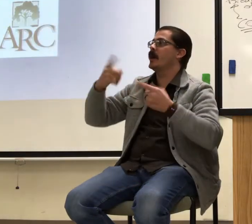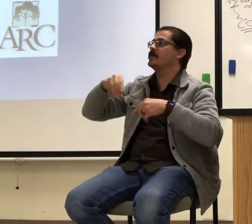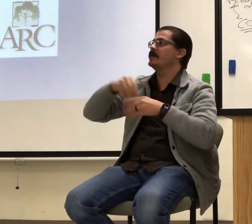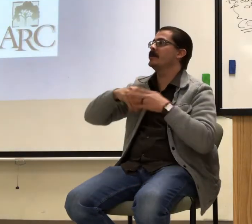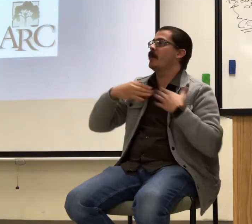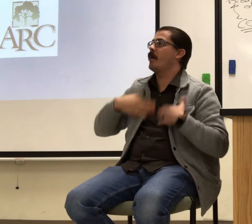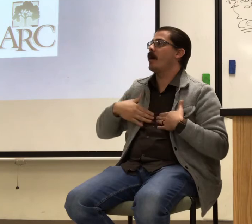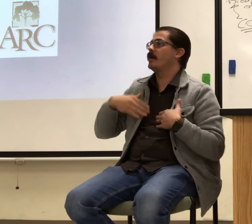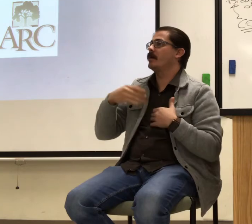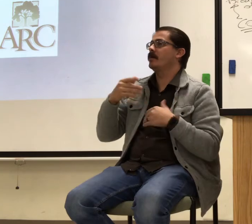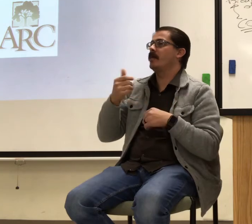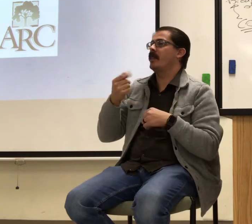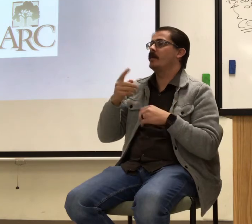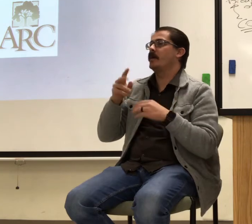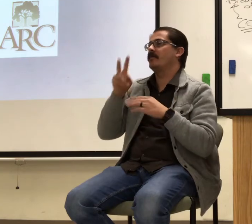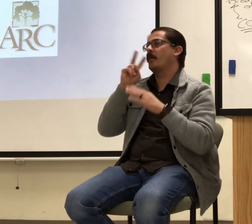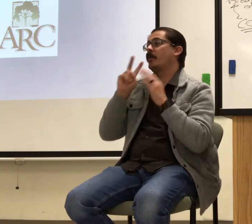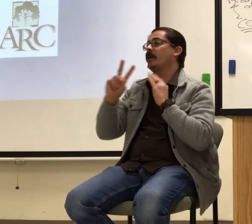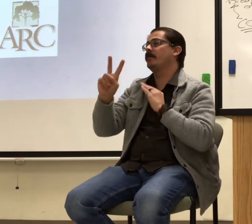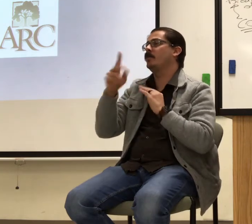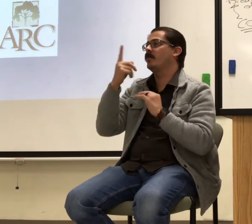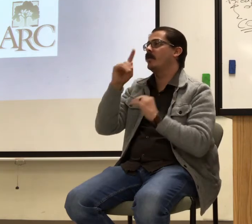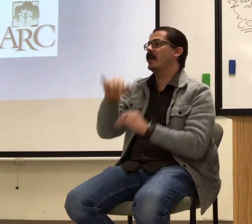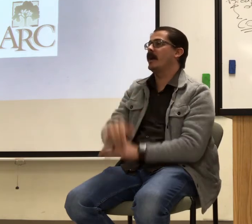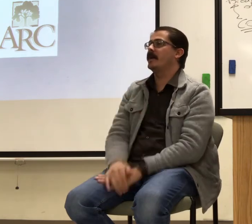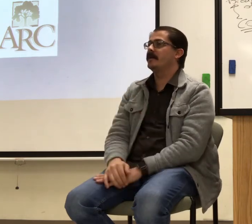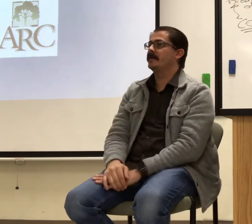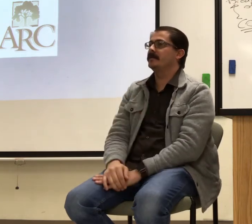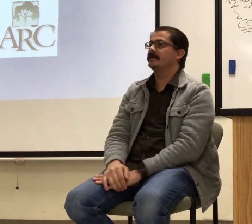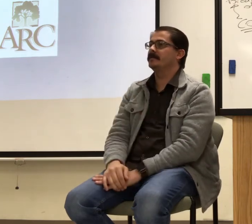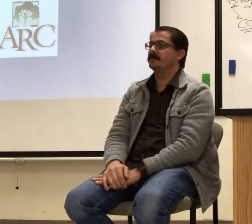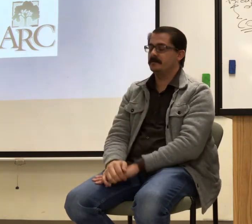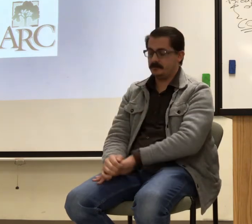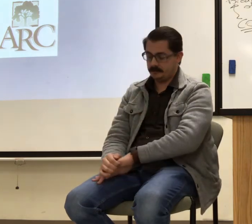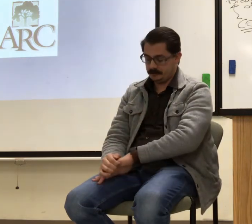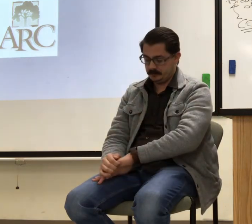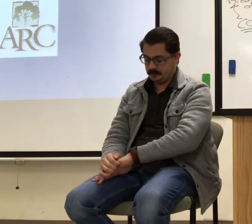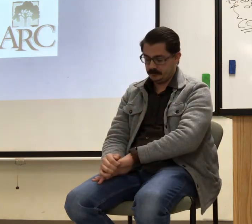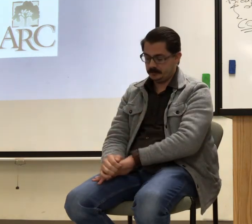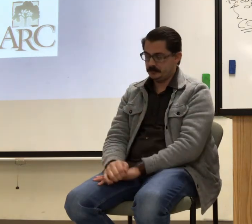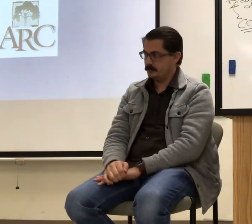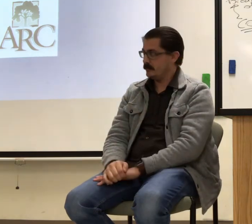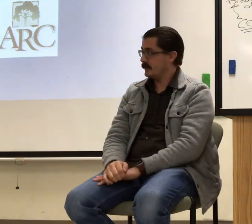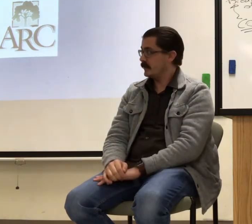body, just to give you a preview for that. Okay.